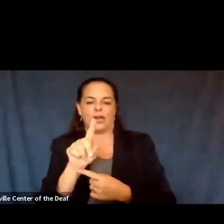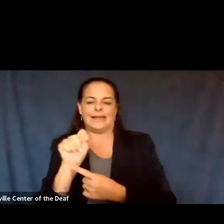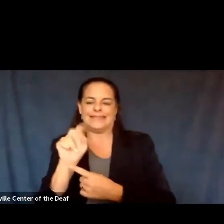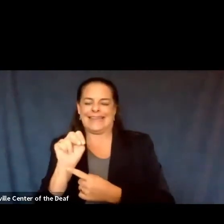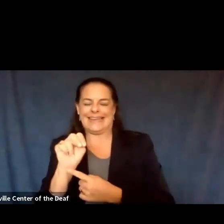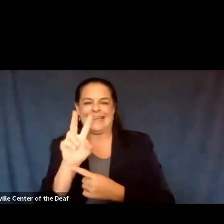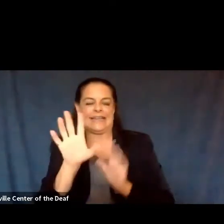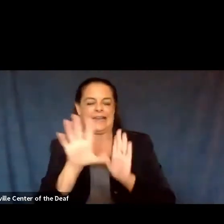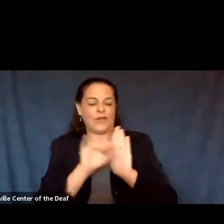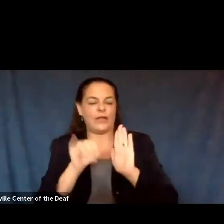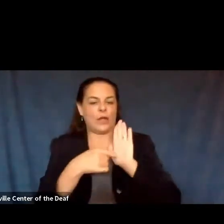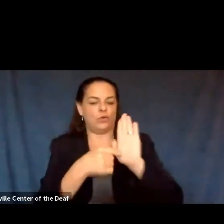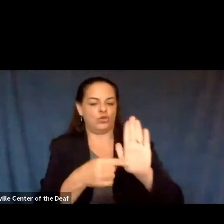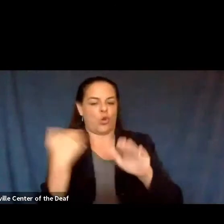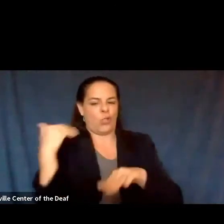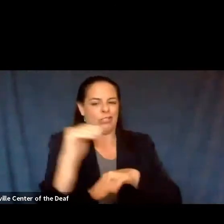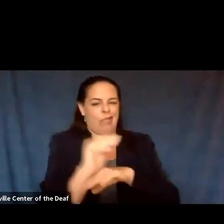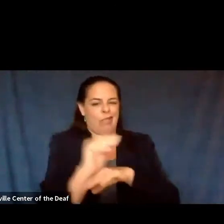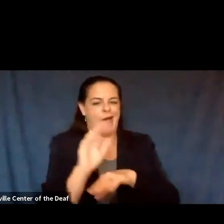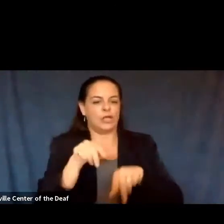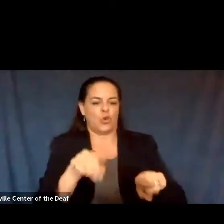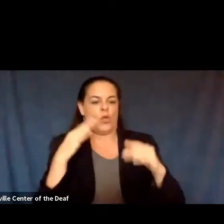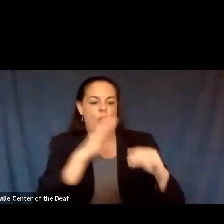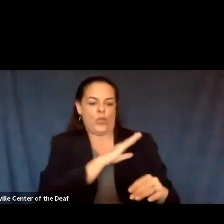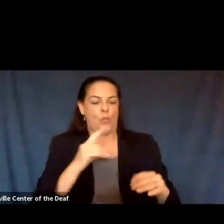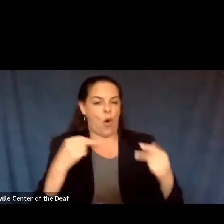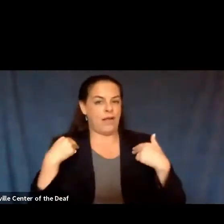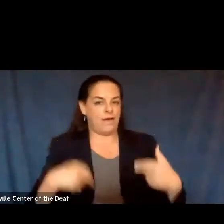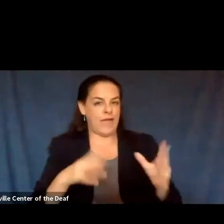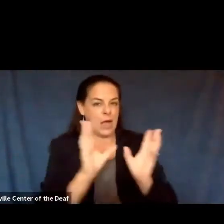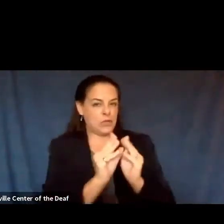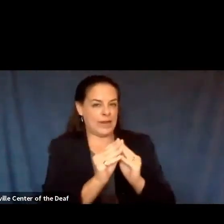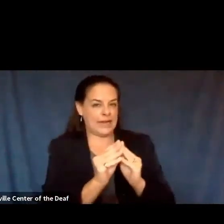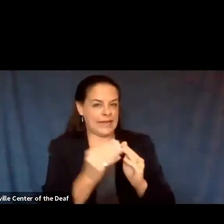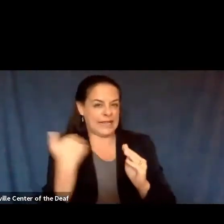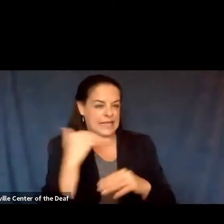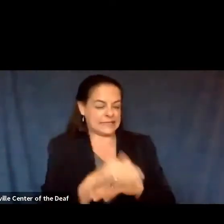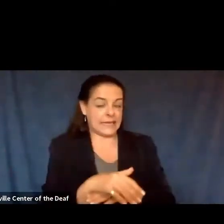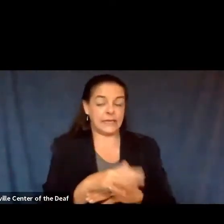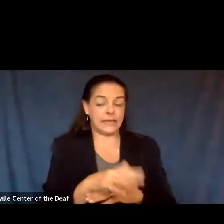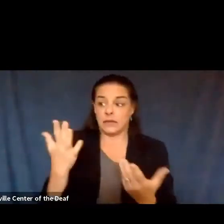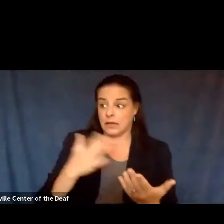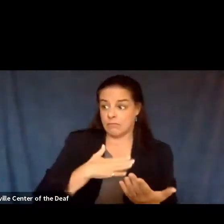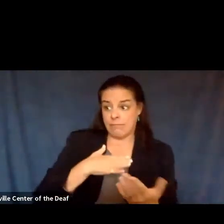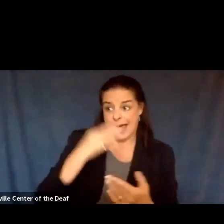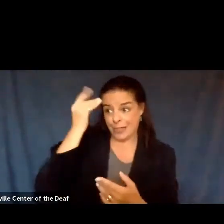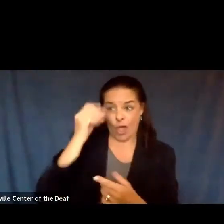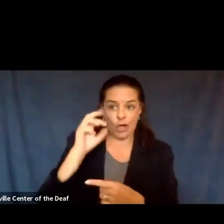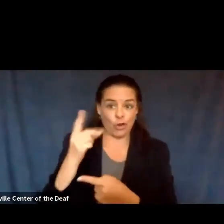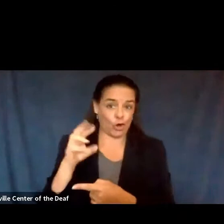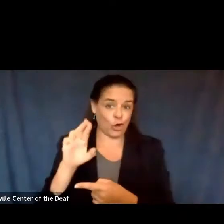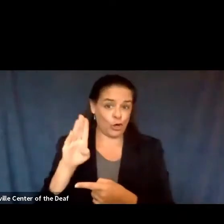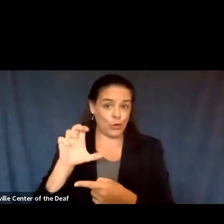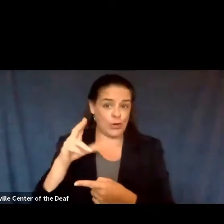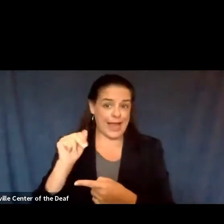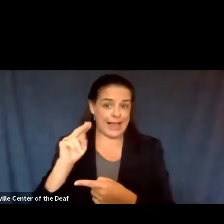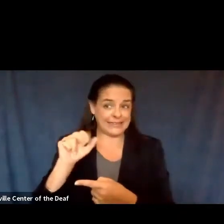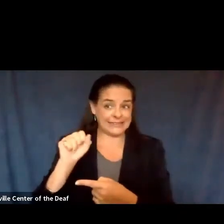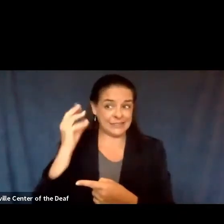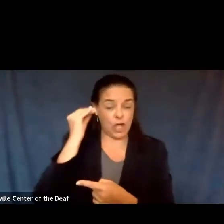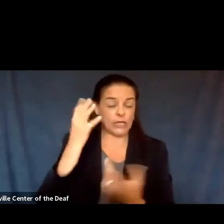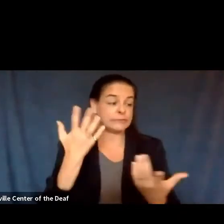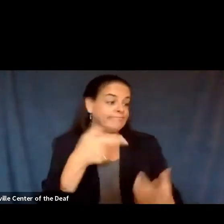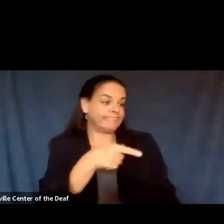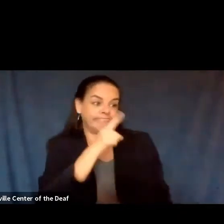Board of Health meeting last night? Do you want my thoughts or Dr. Buchanan's? Grace did not specify,